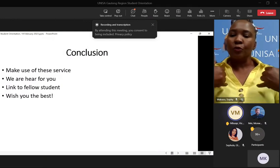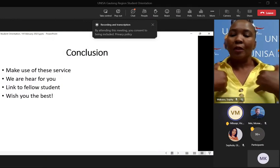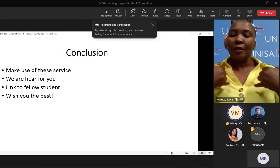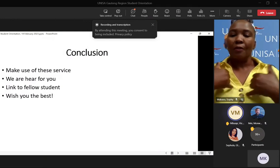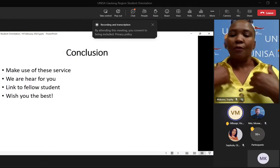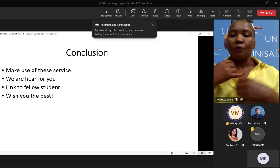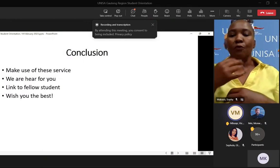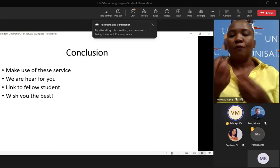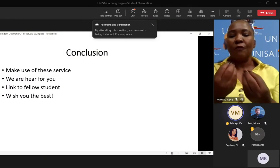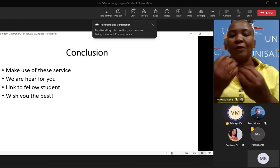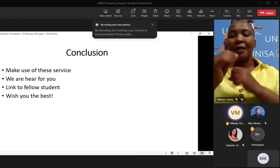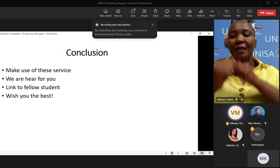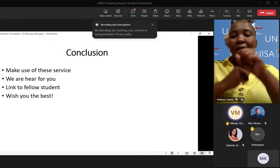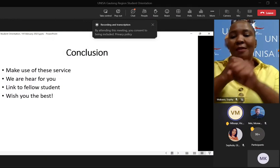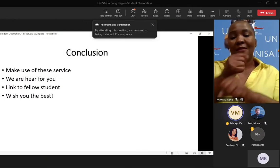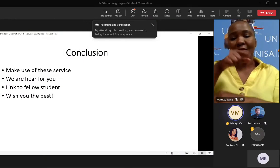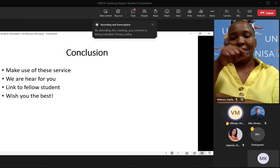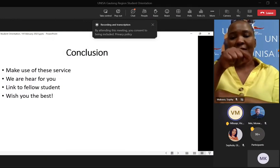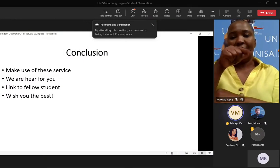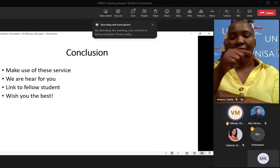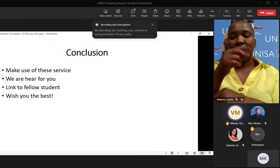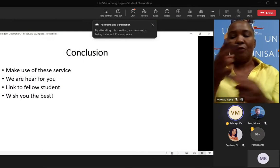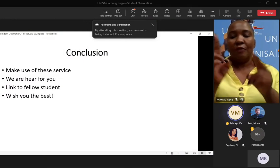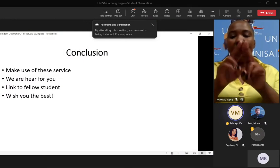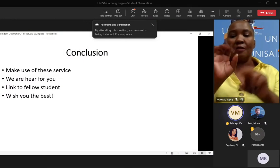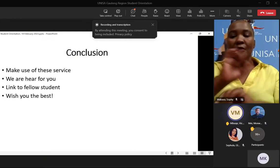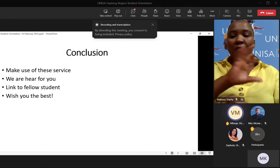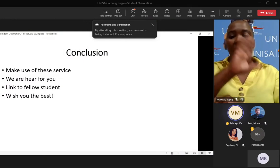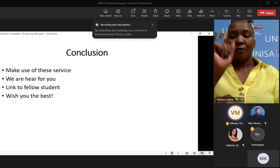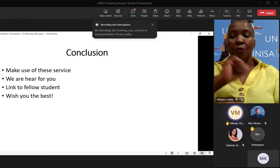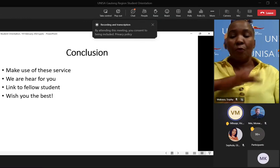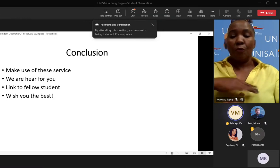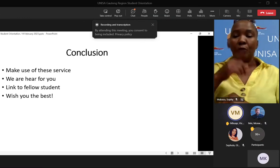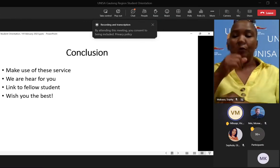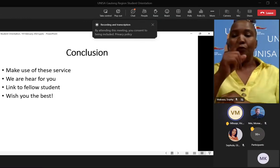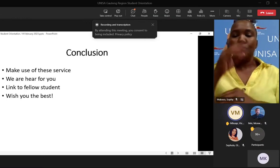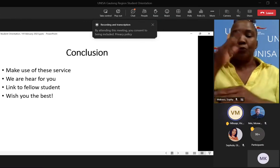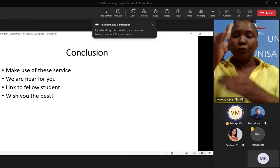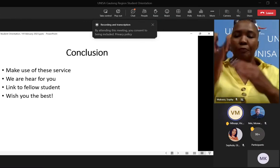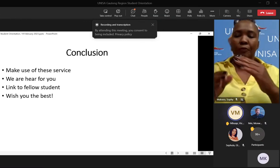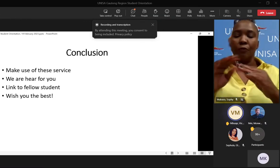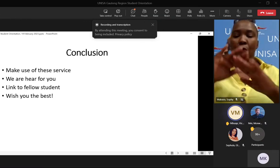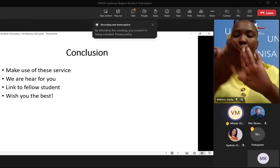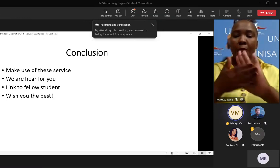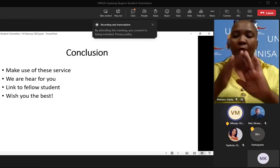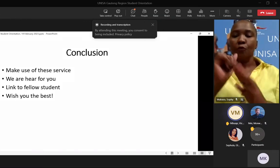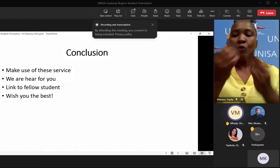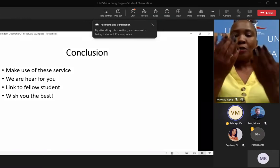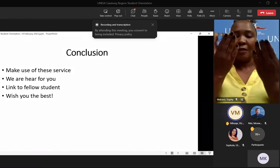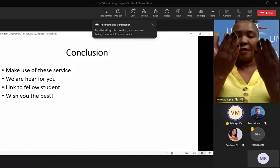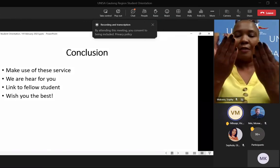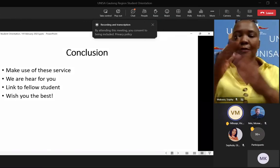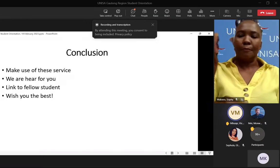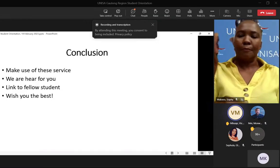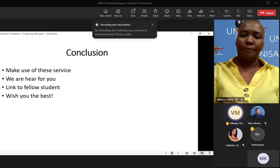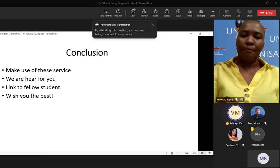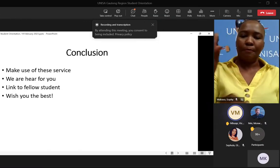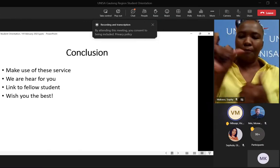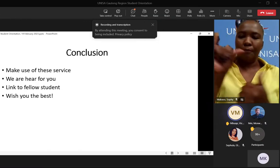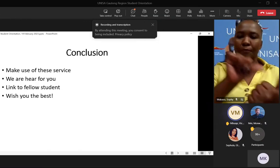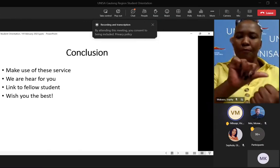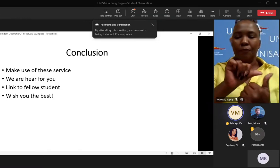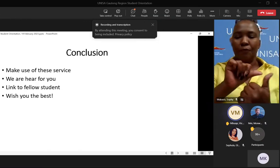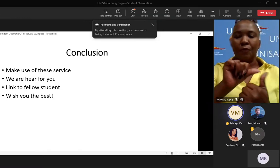unisa but we want you to at the end of the day to complete your studies graduate and come back as an alumna of this